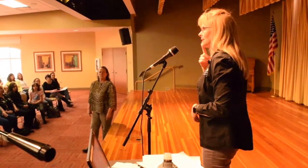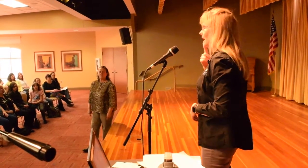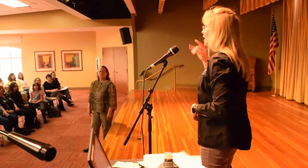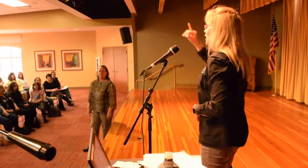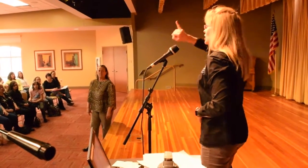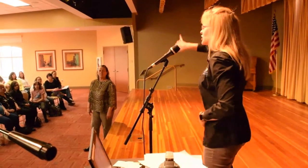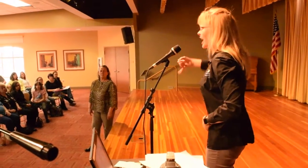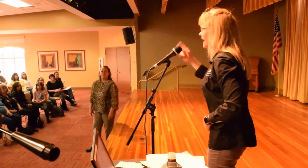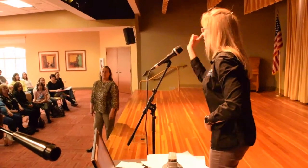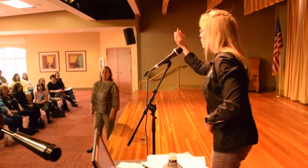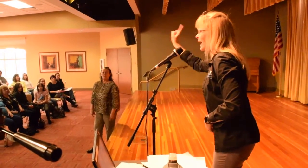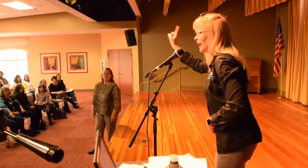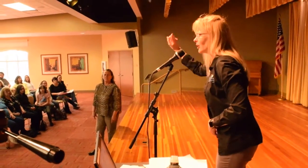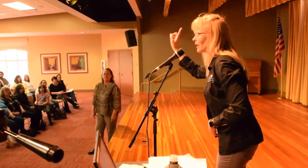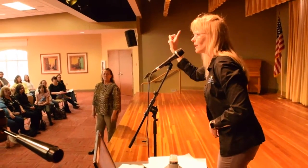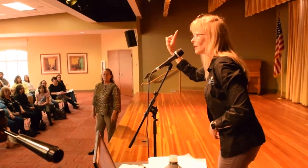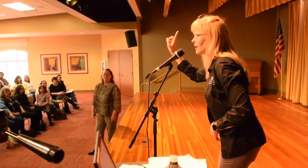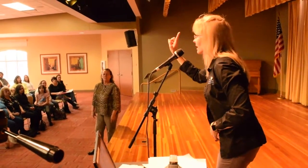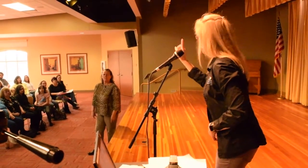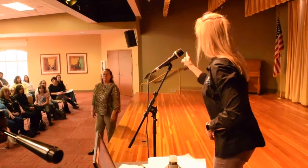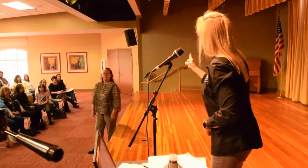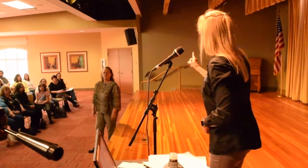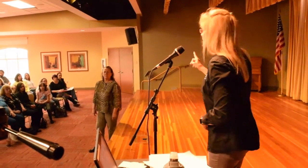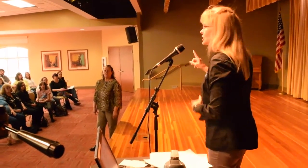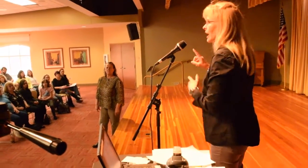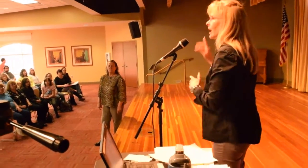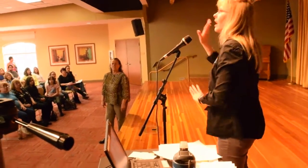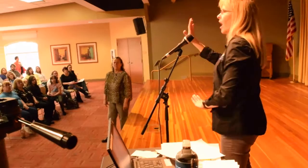say, Johnny, where? And she can say,